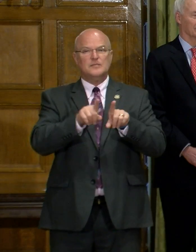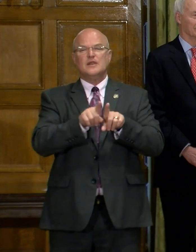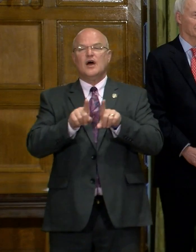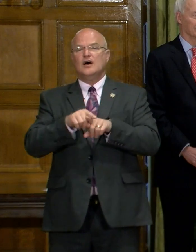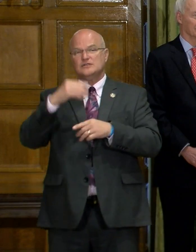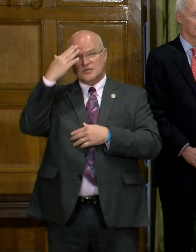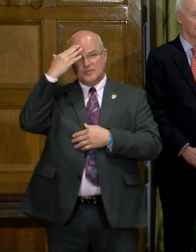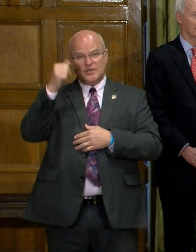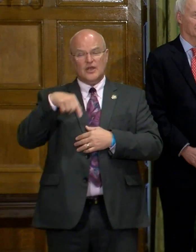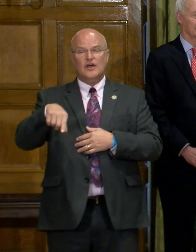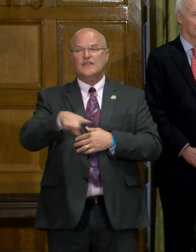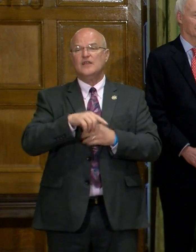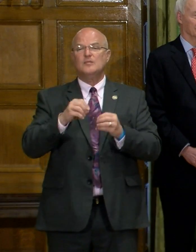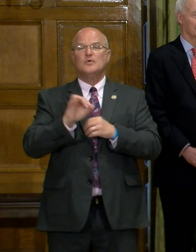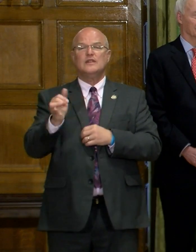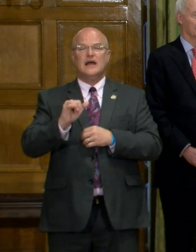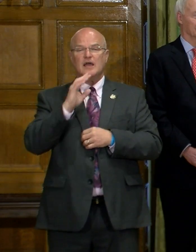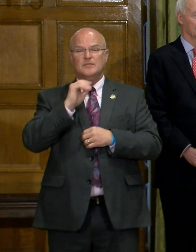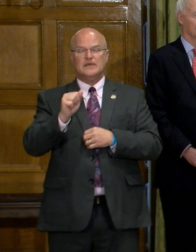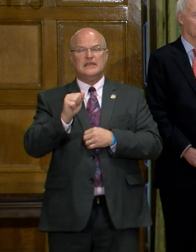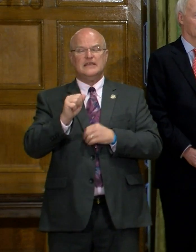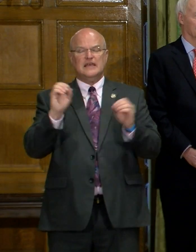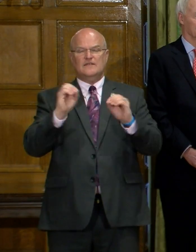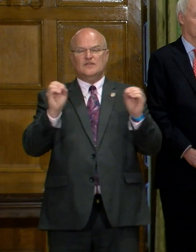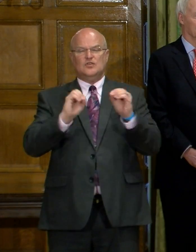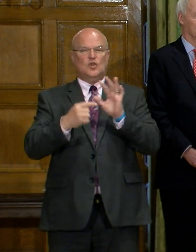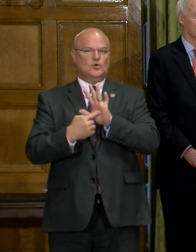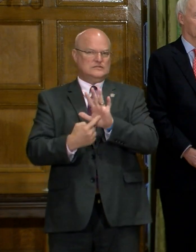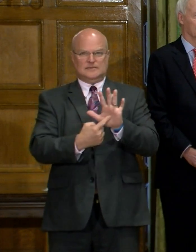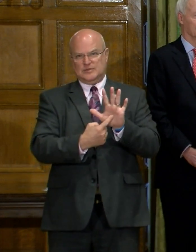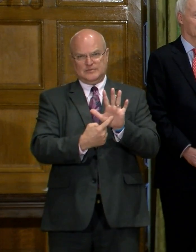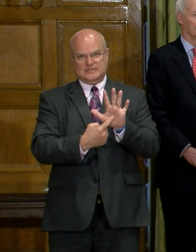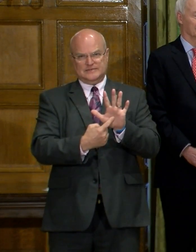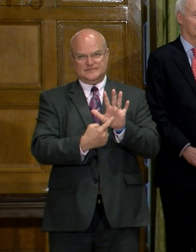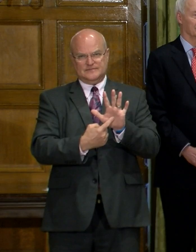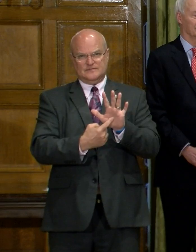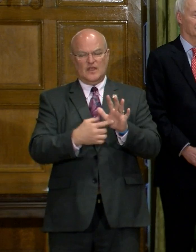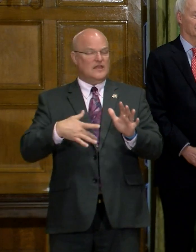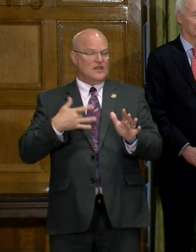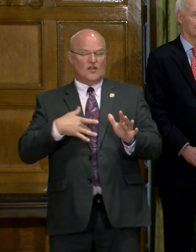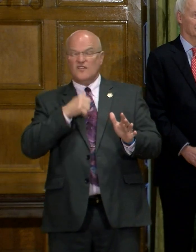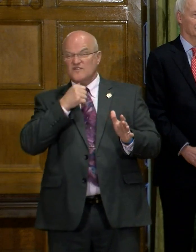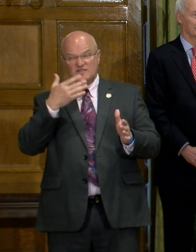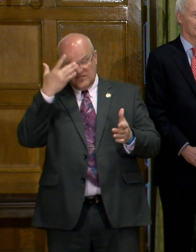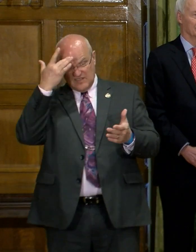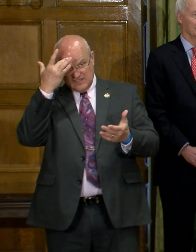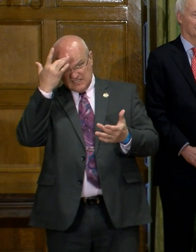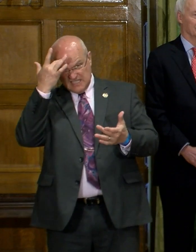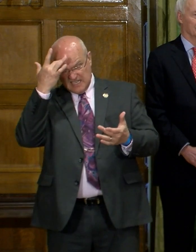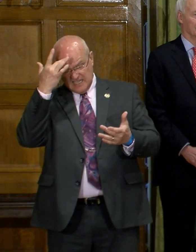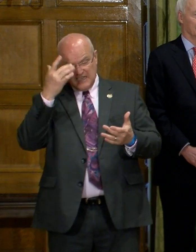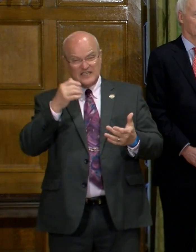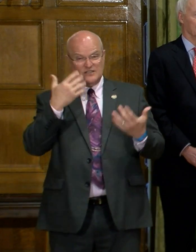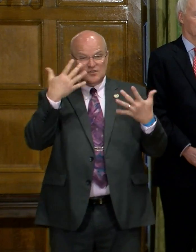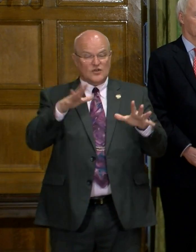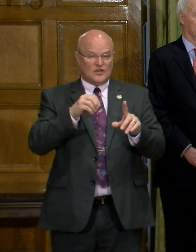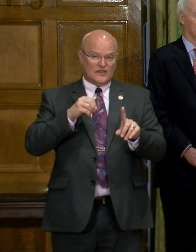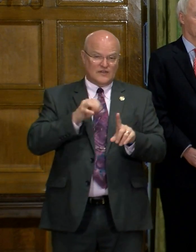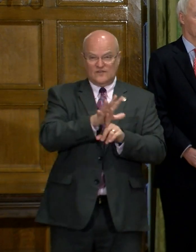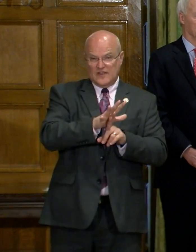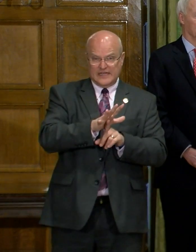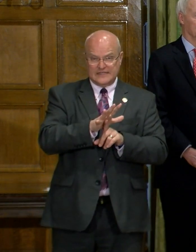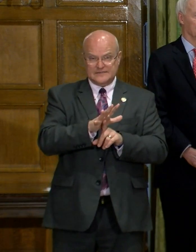also because they are more likely to be asymptomatic. So they don't feel sick, and so you don't know they're